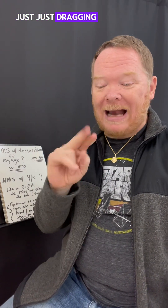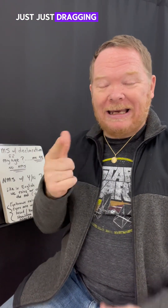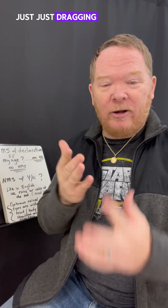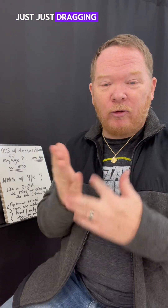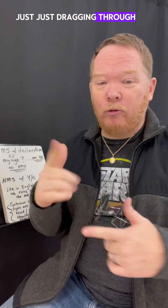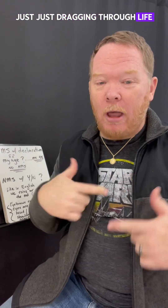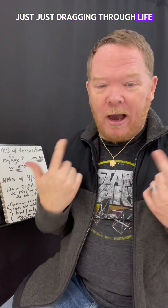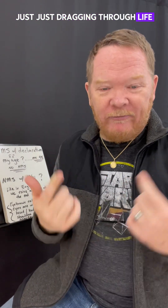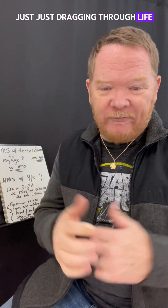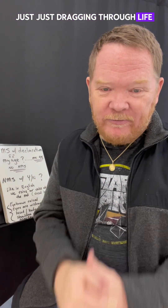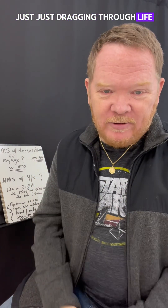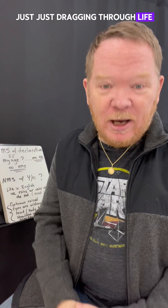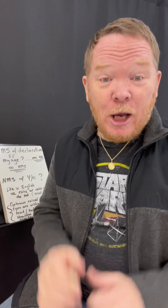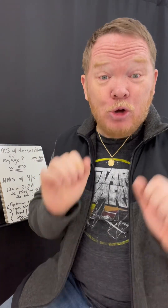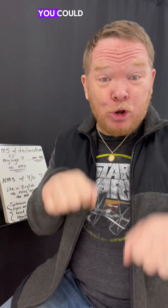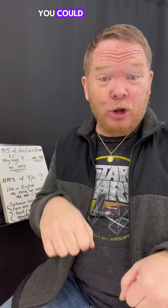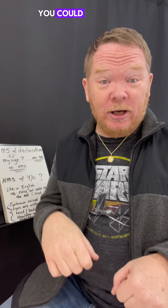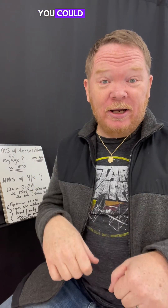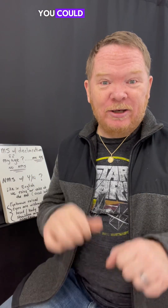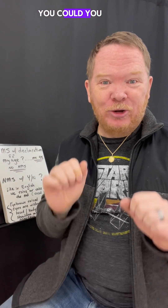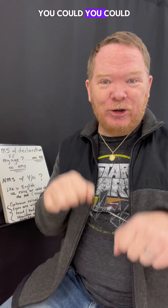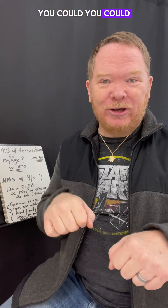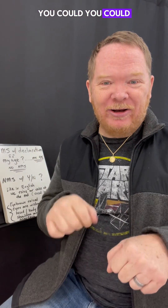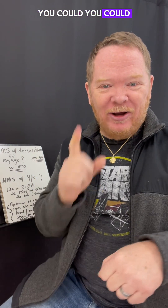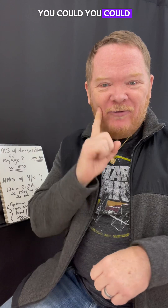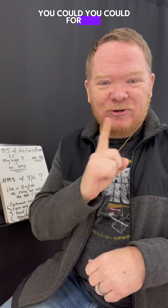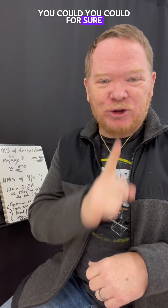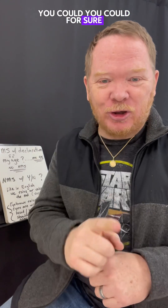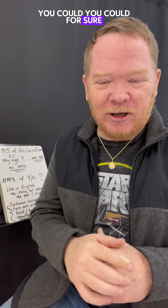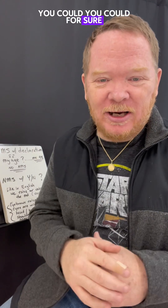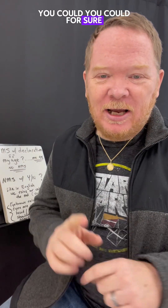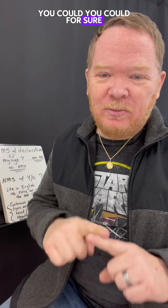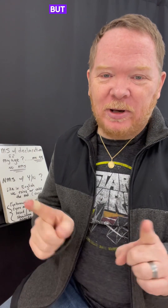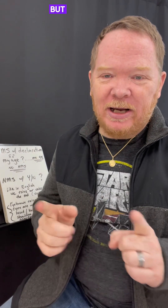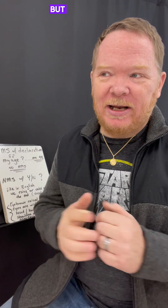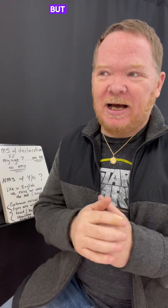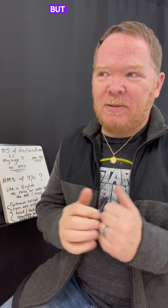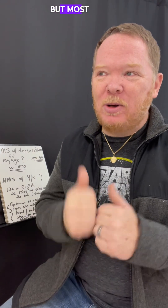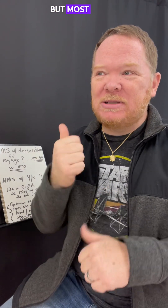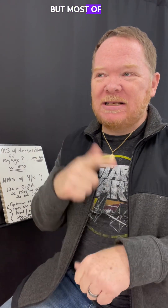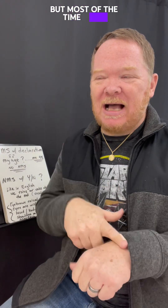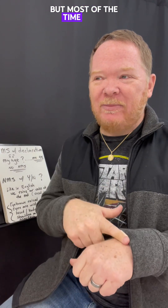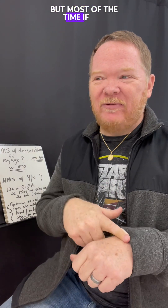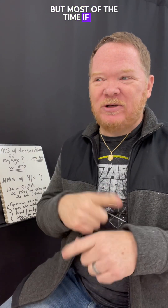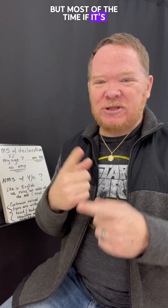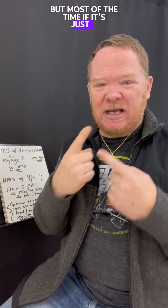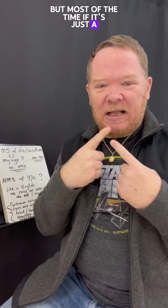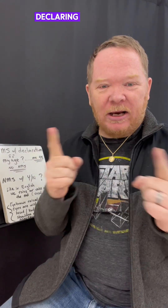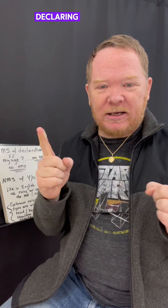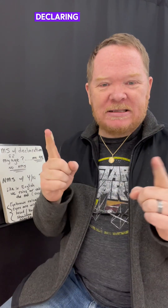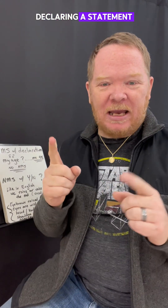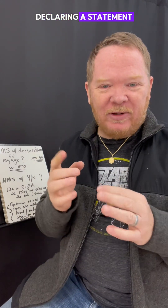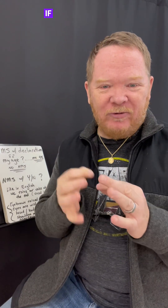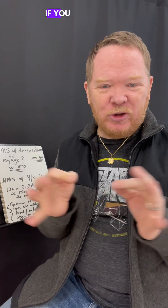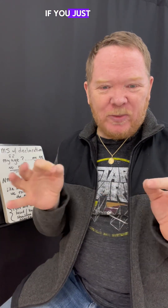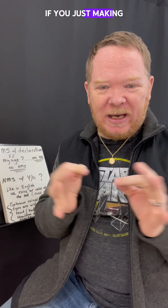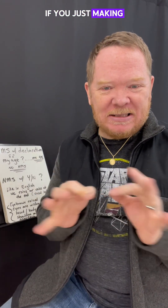dragging through life. You could, for sure. But most of the time, if it's just a declaring statement, if you're just making a